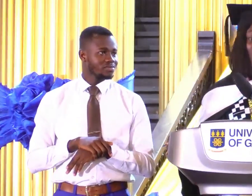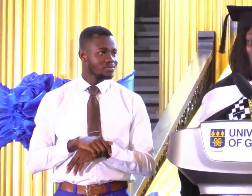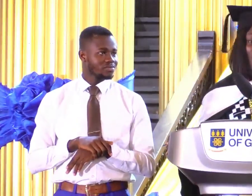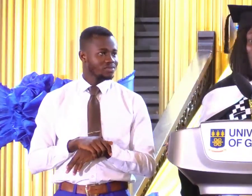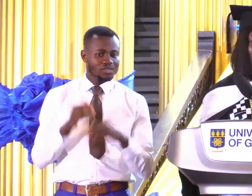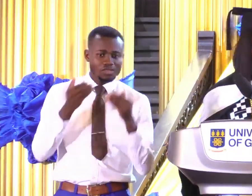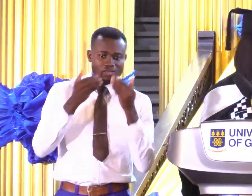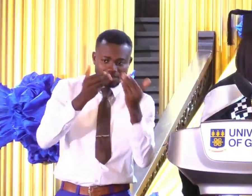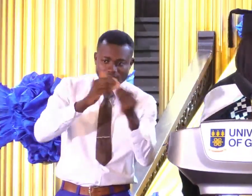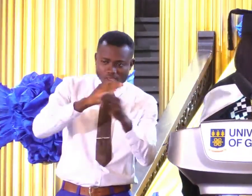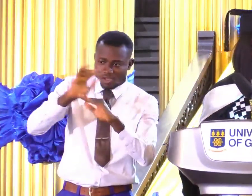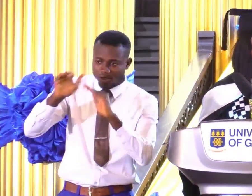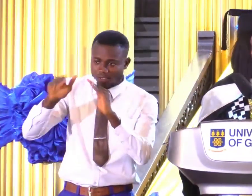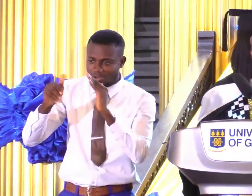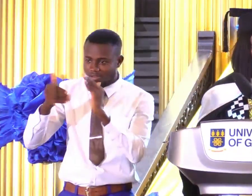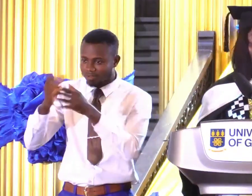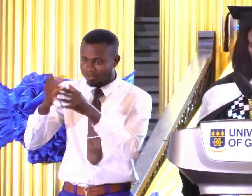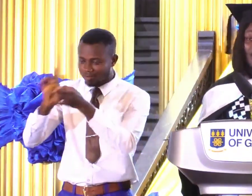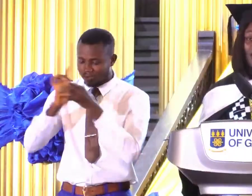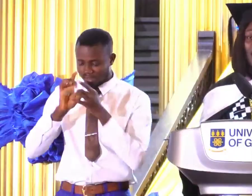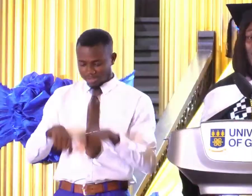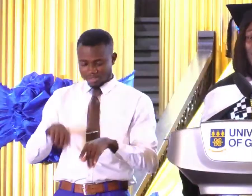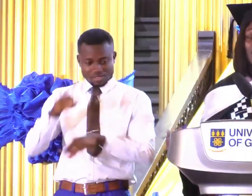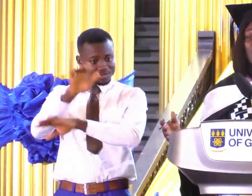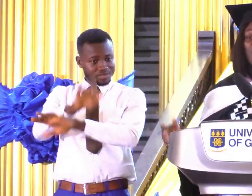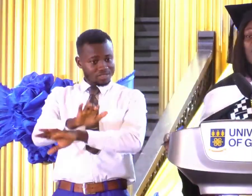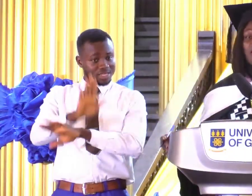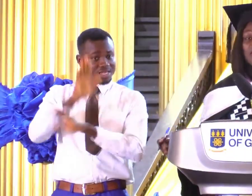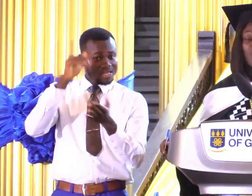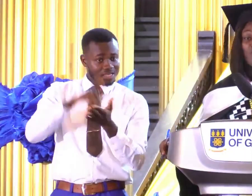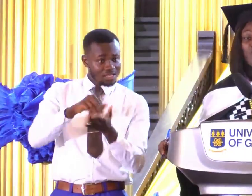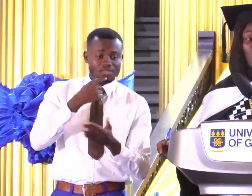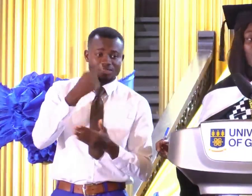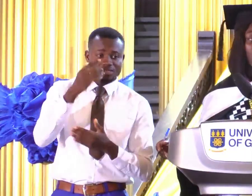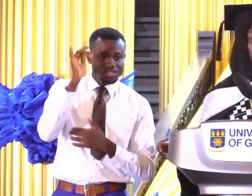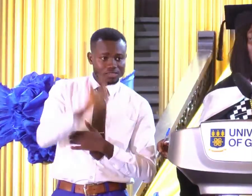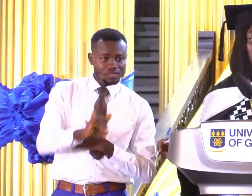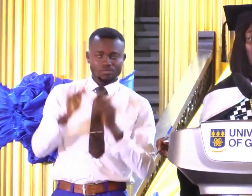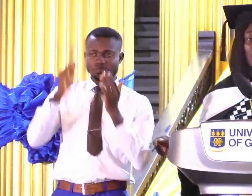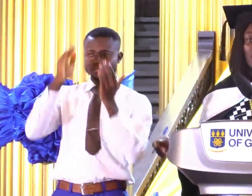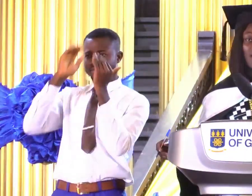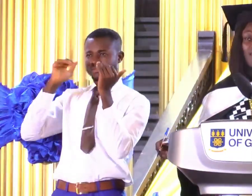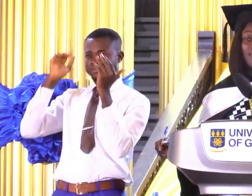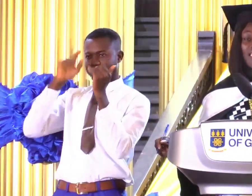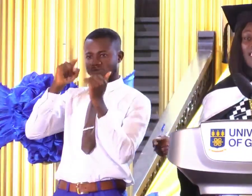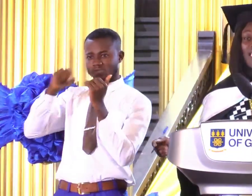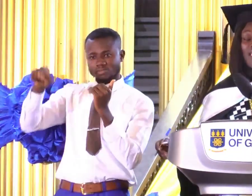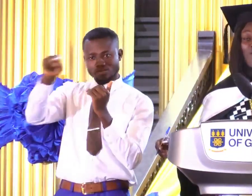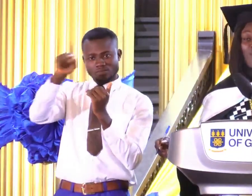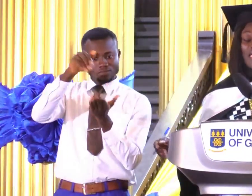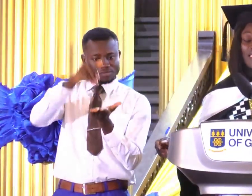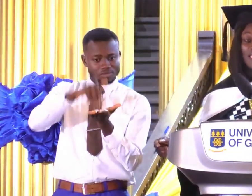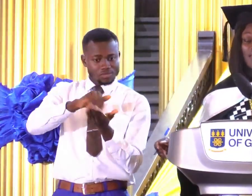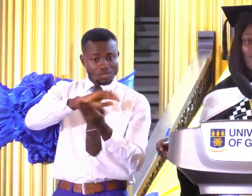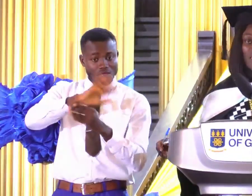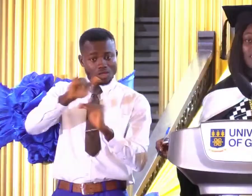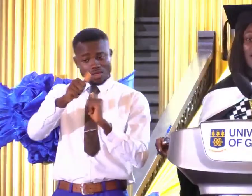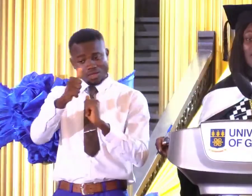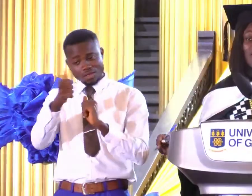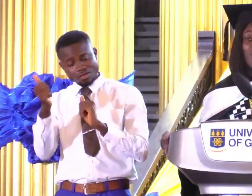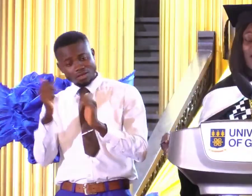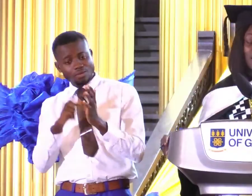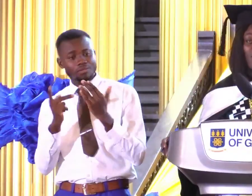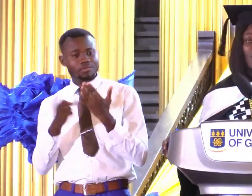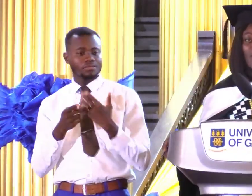thank you all very much for joining us this evening. And as we've already said, we look forward to seeing you again in all our other events.